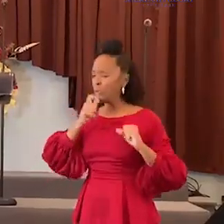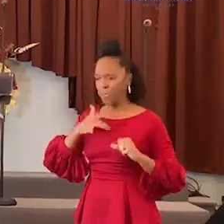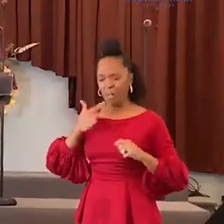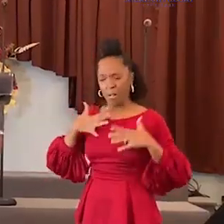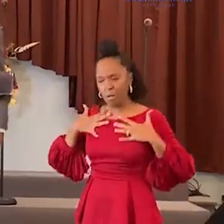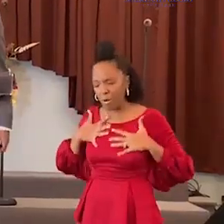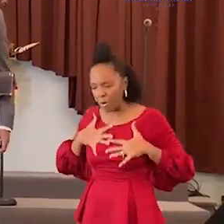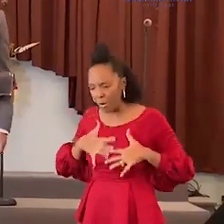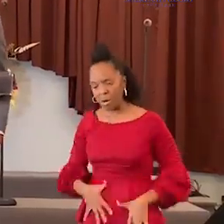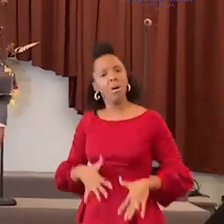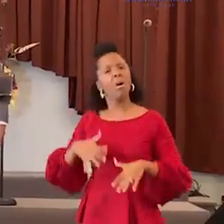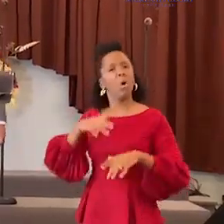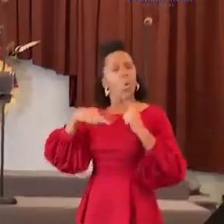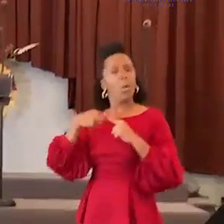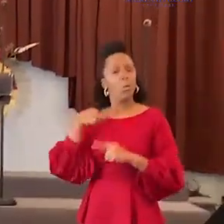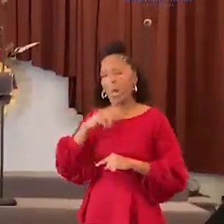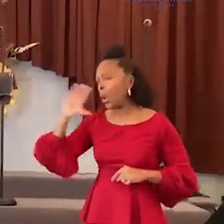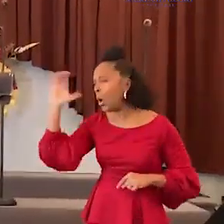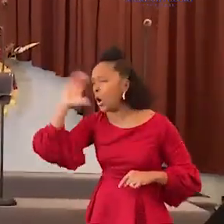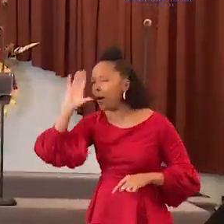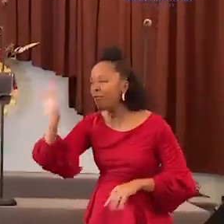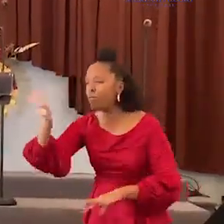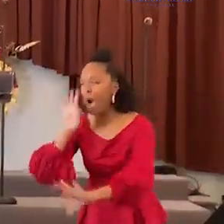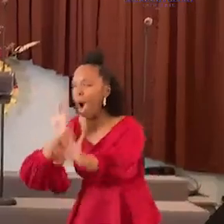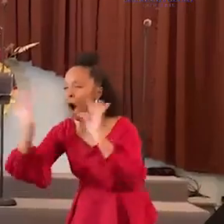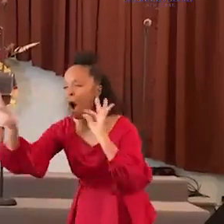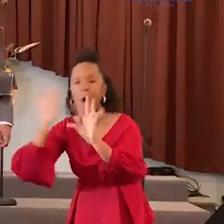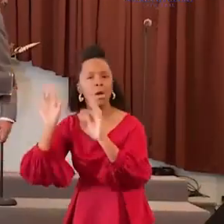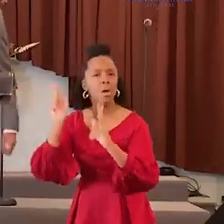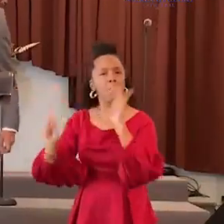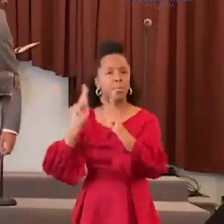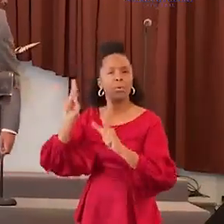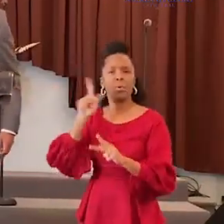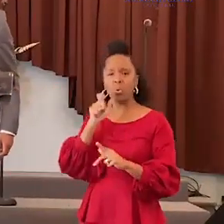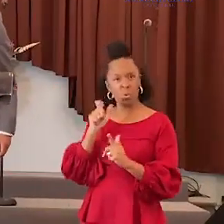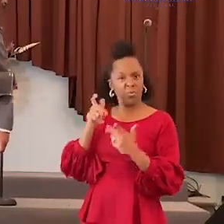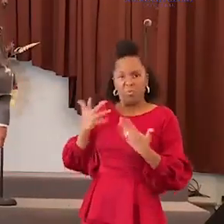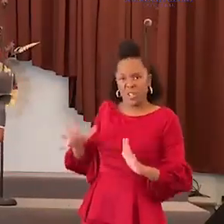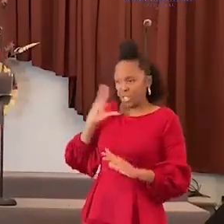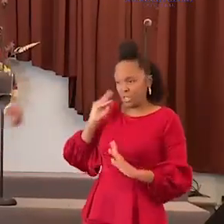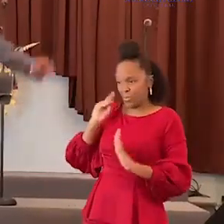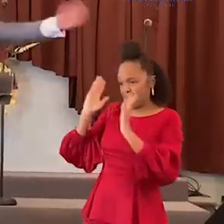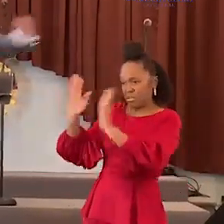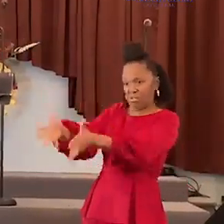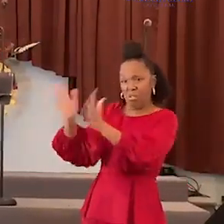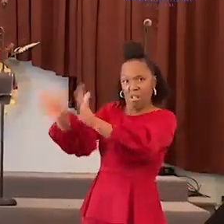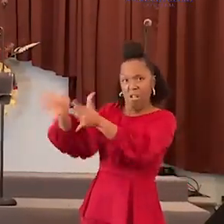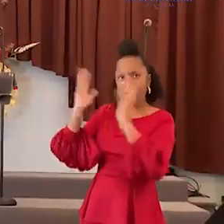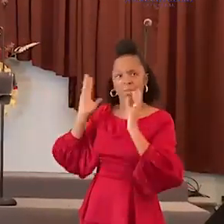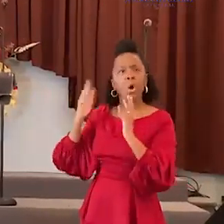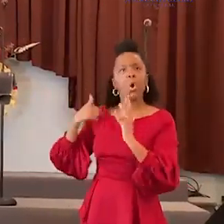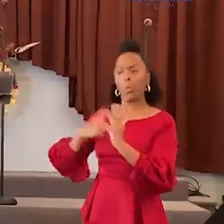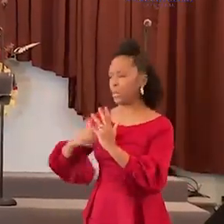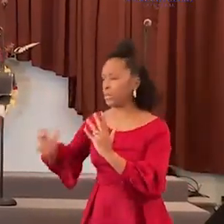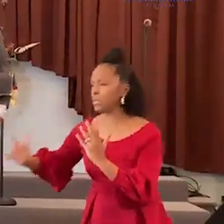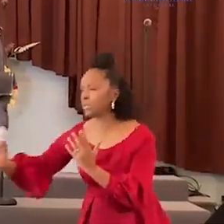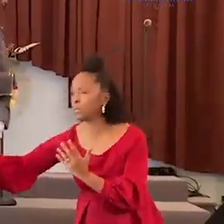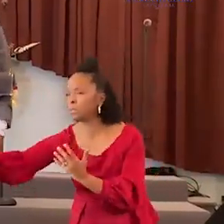stripped, find those that have left their dead, and bring them together, and bring them to